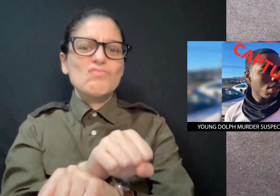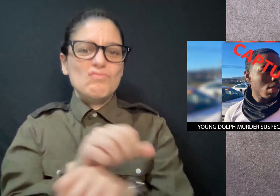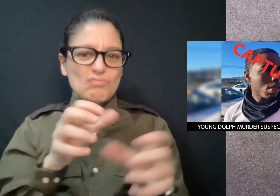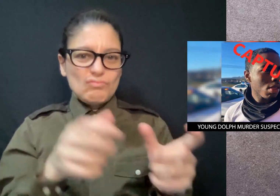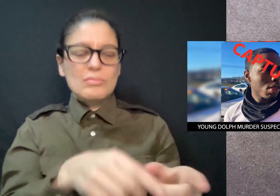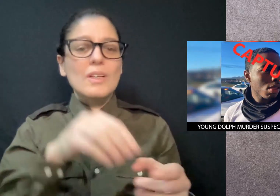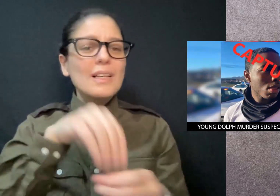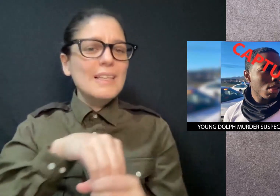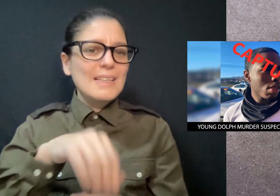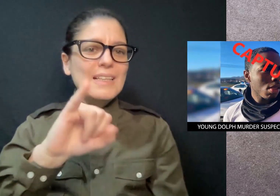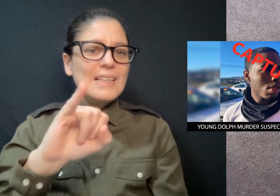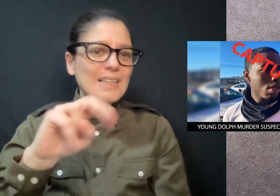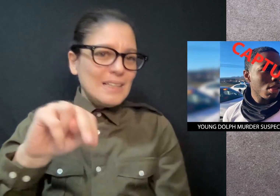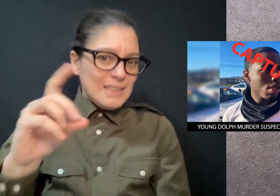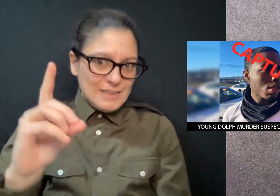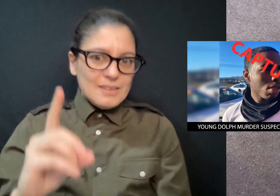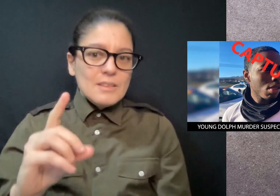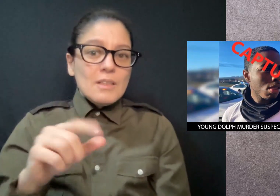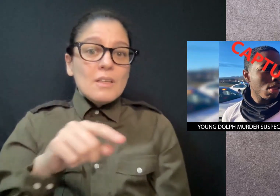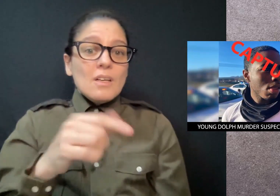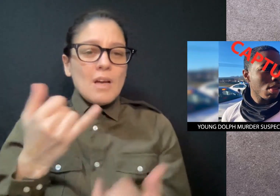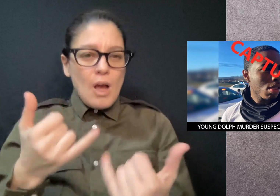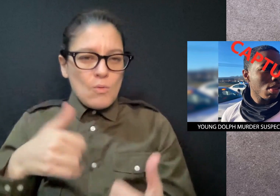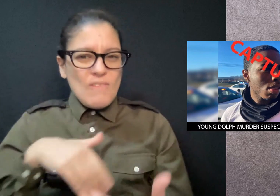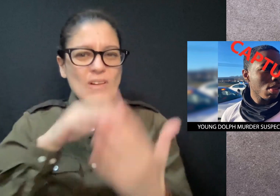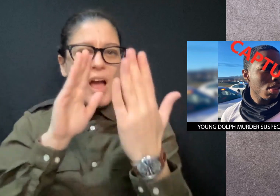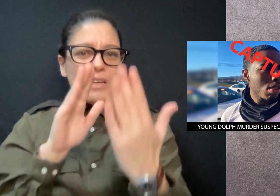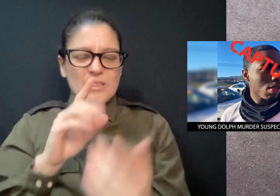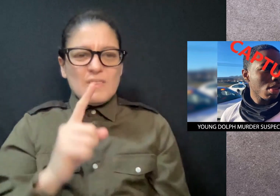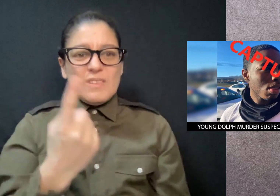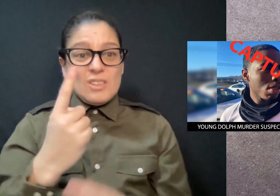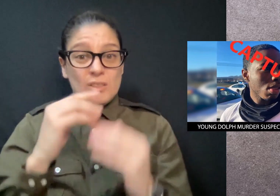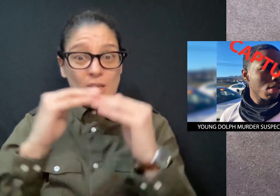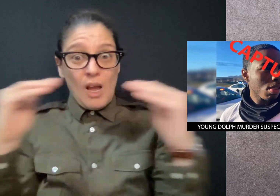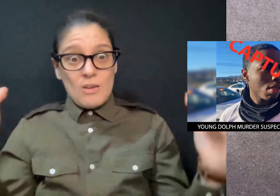We have an update to a story we told you about last week.